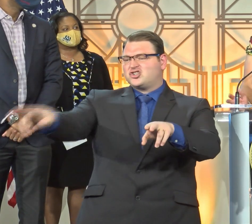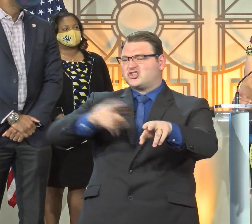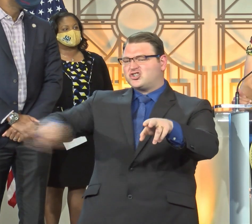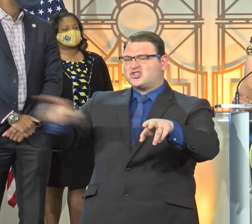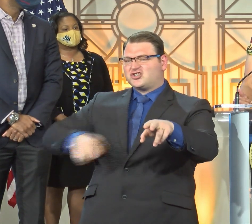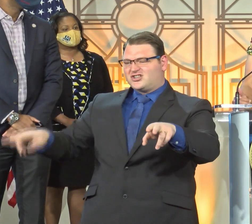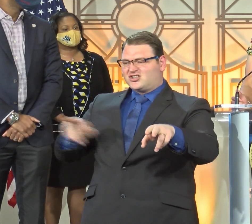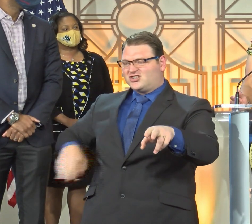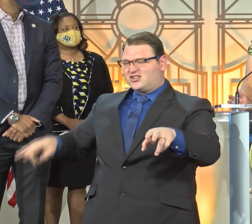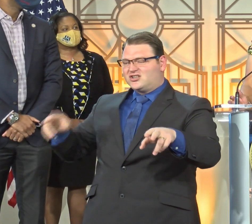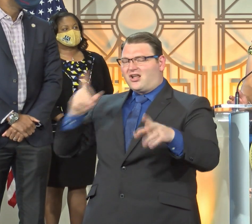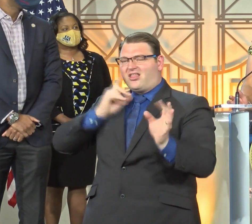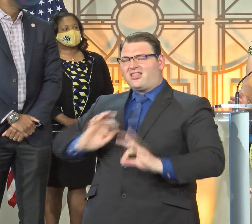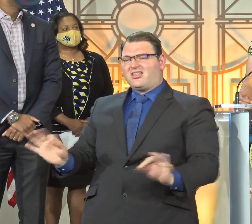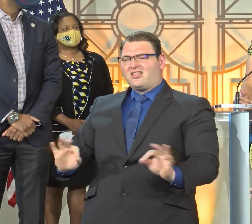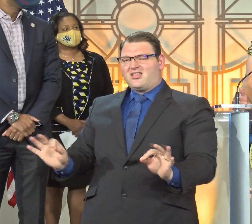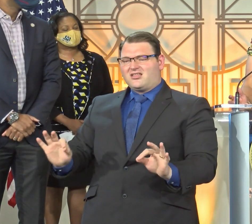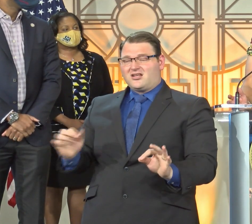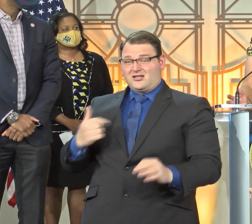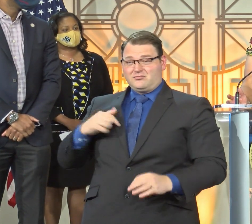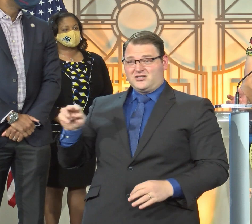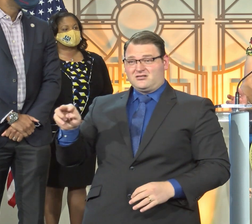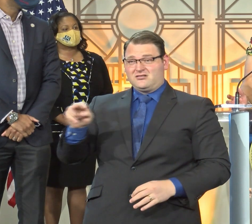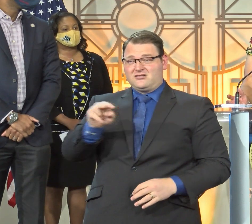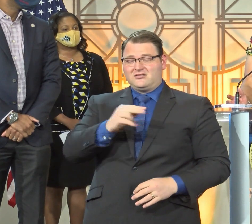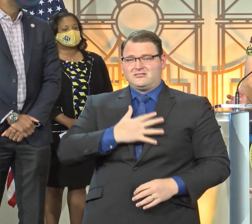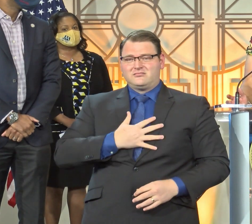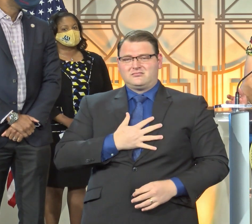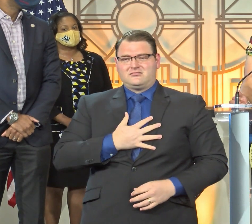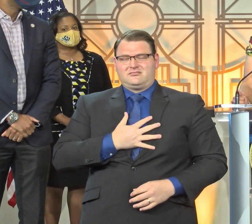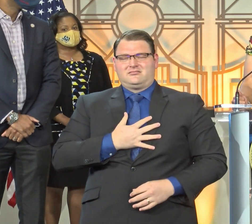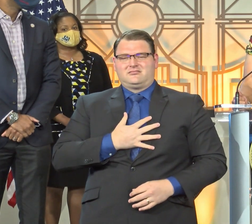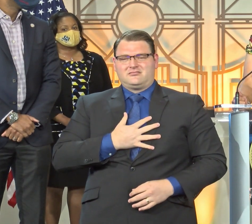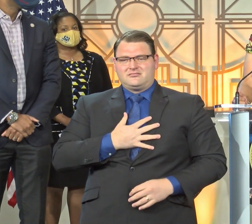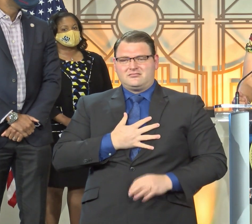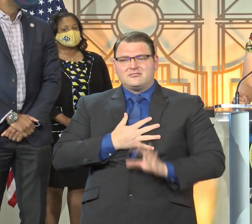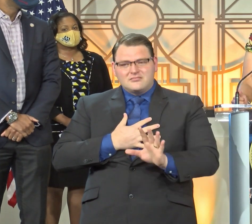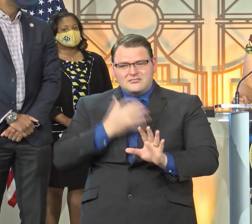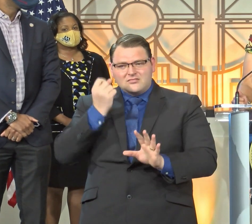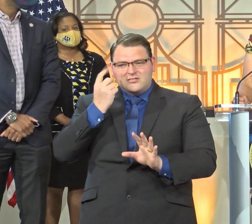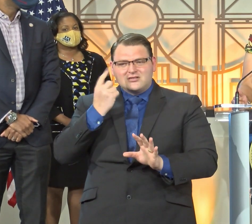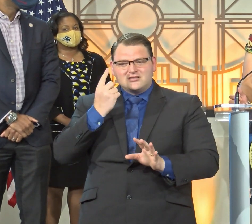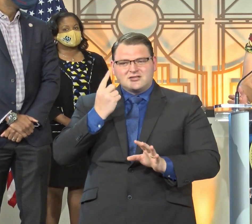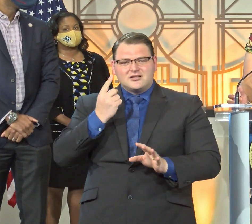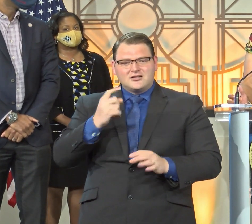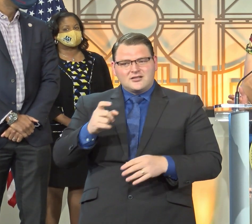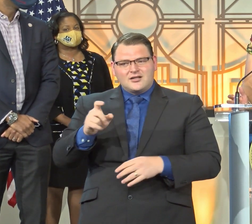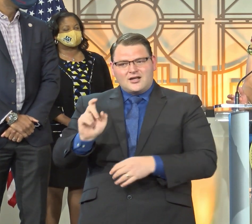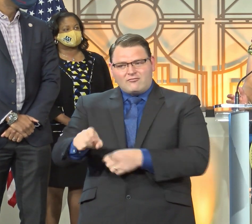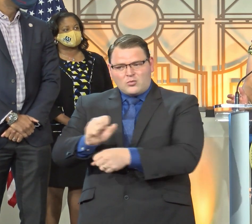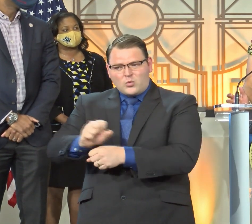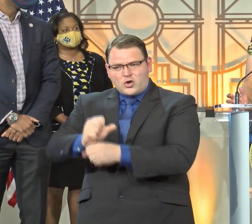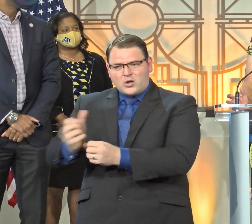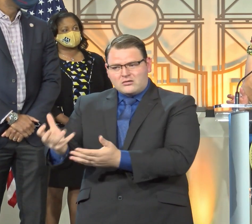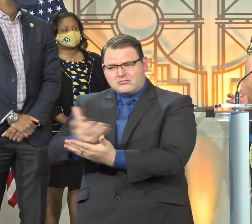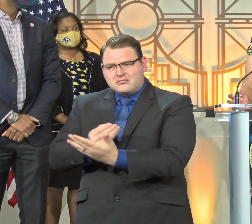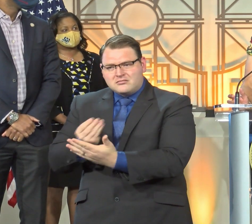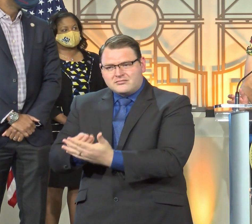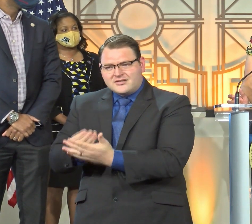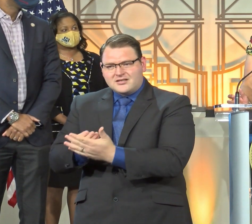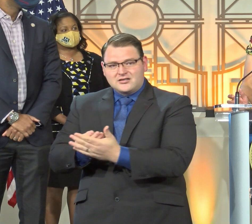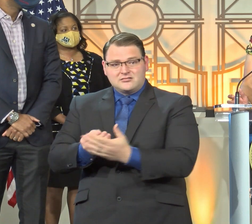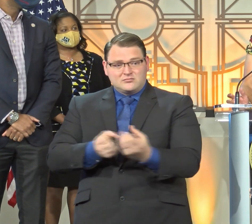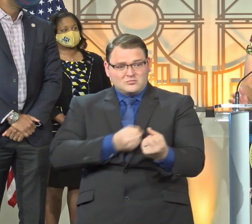I understand that we need to support our businesses. I understand that people need to work. But why can you not wear